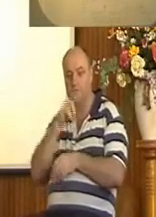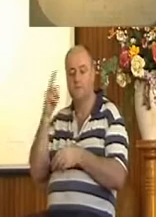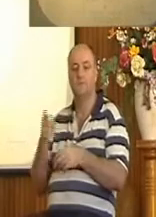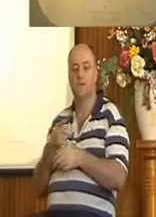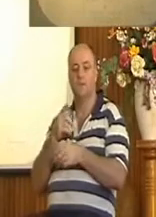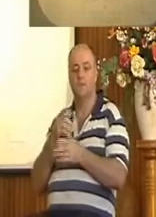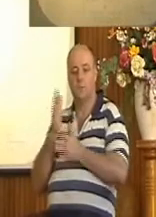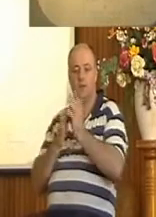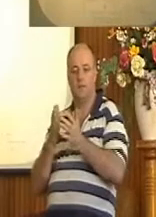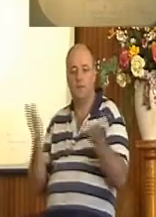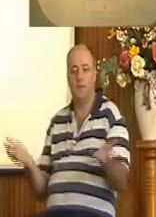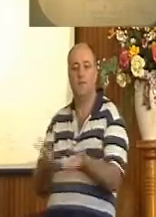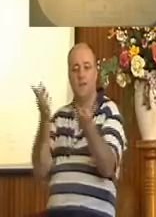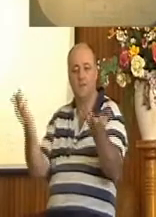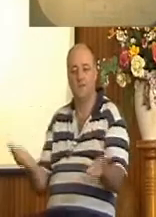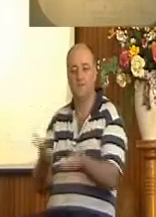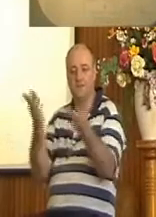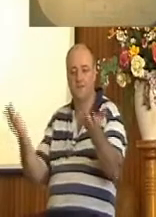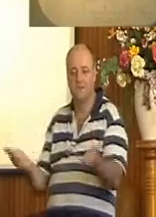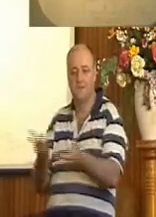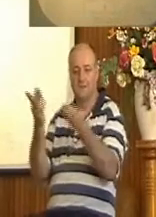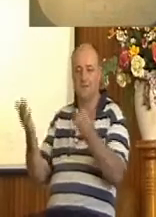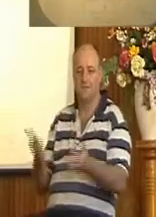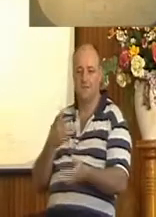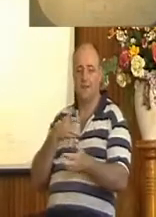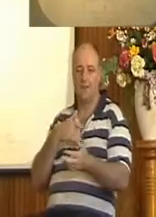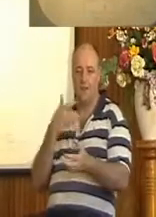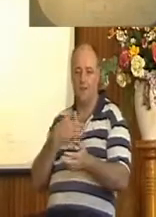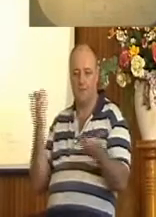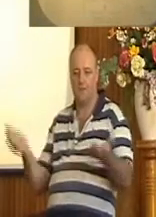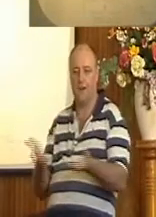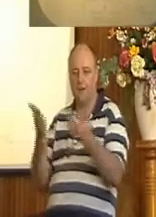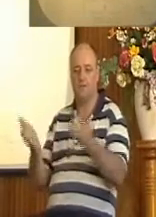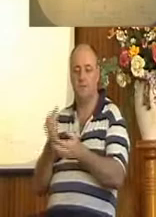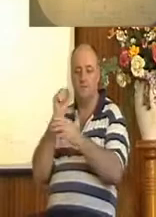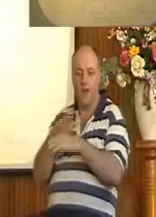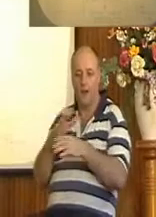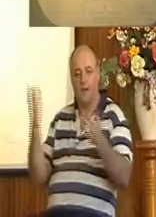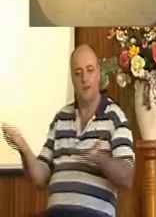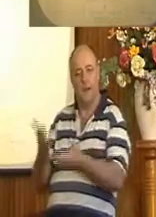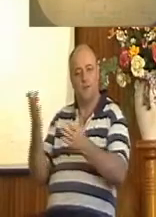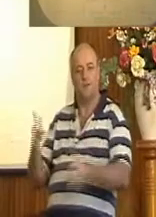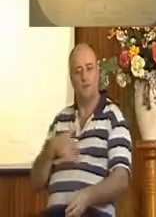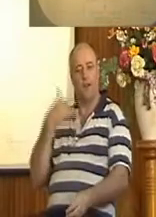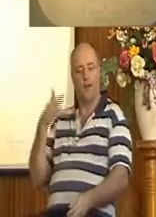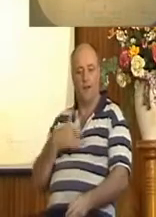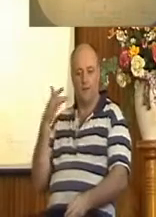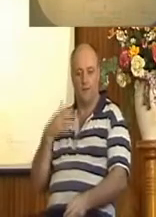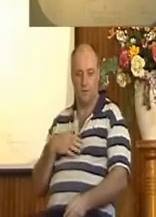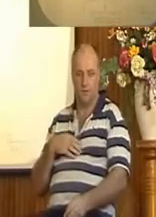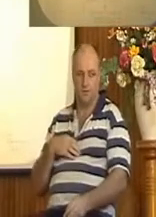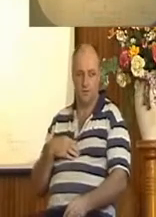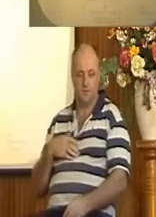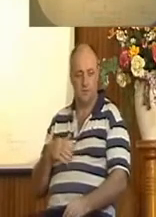the circulatory system. For example, the lungs. That's up the top there. And see the